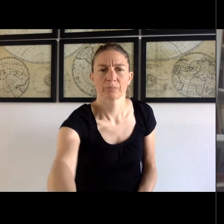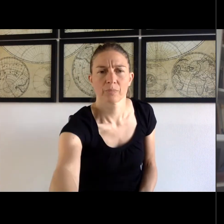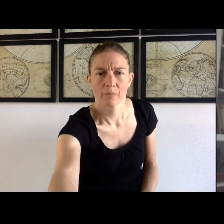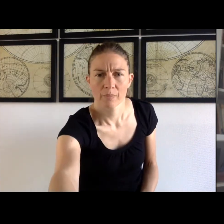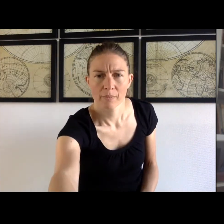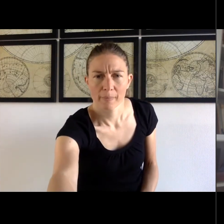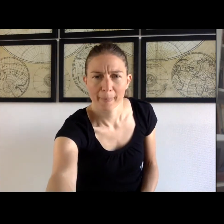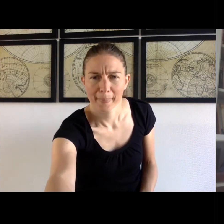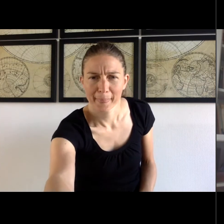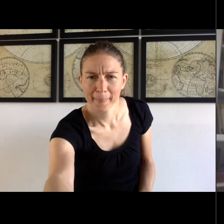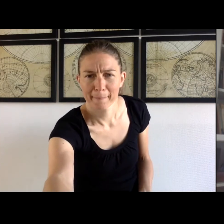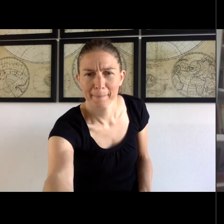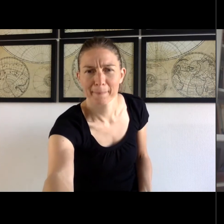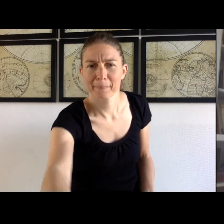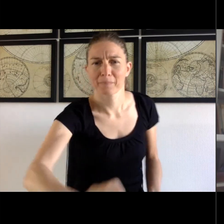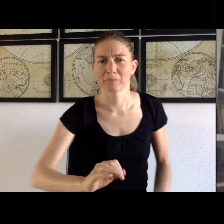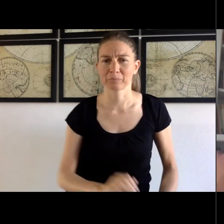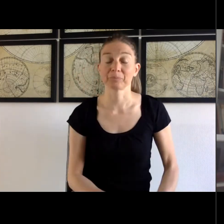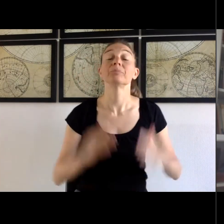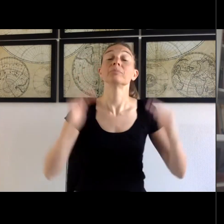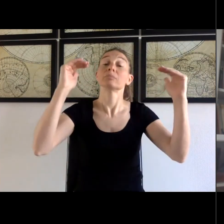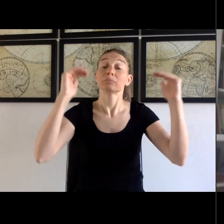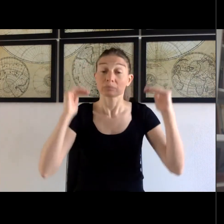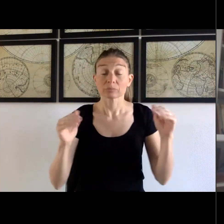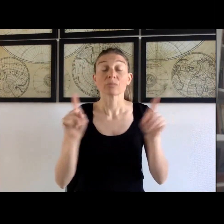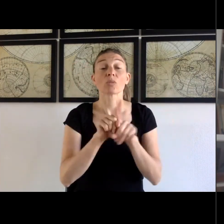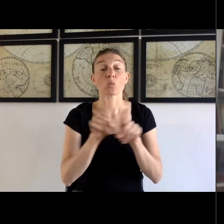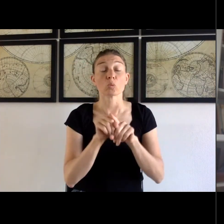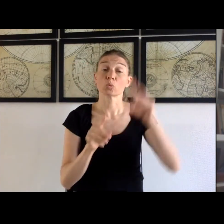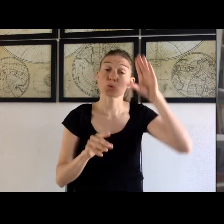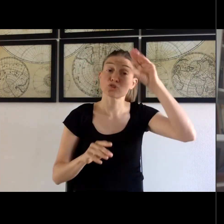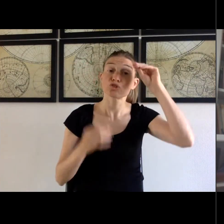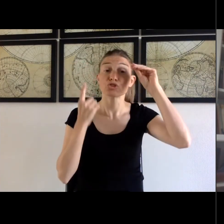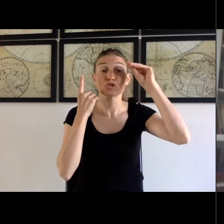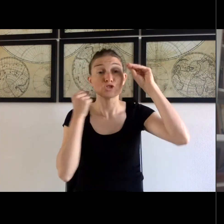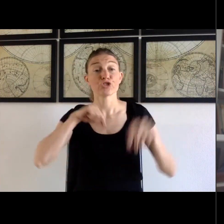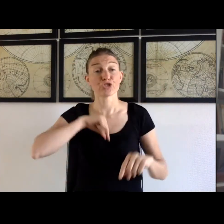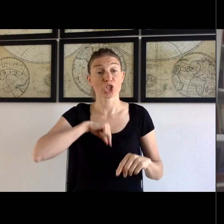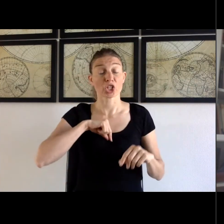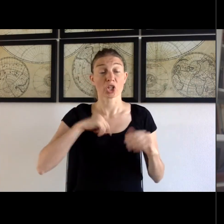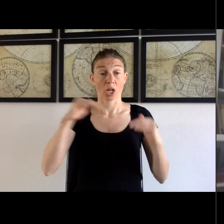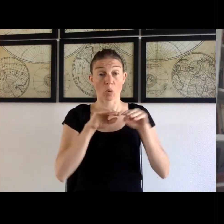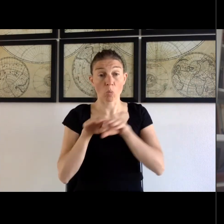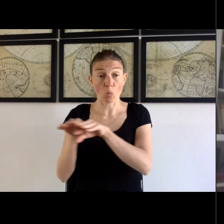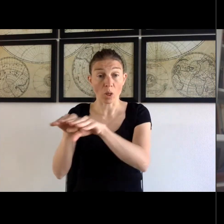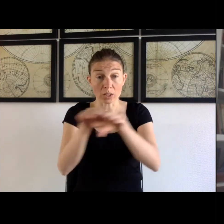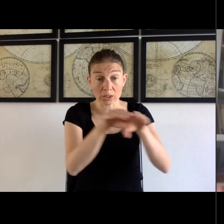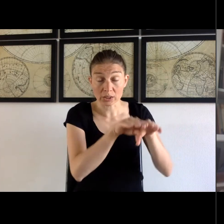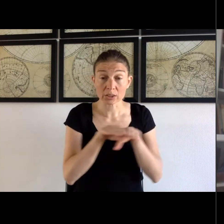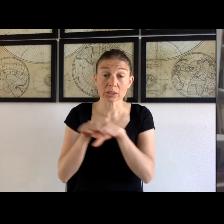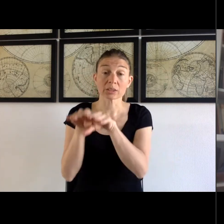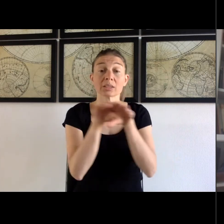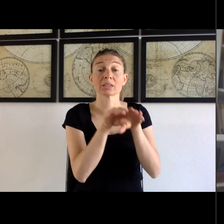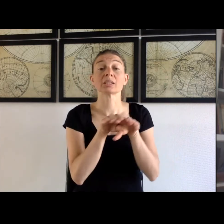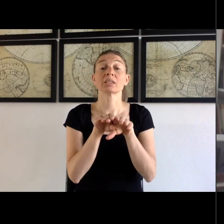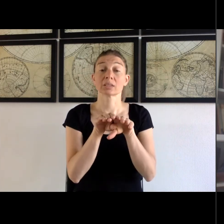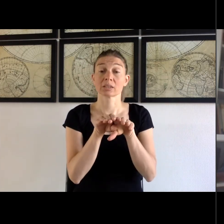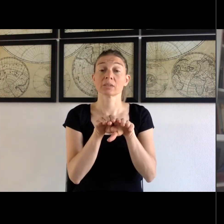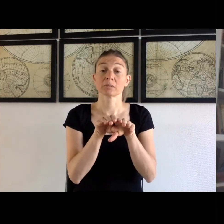discriminatory. We have to look at gender equality. We have to look at accessibility, which is always a must, to make sure that all